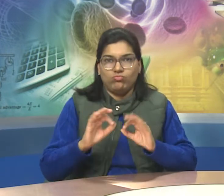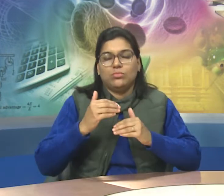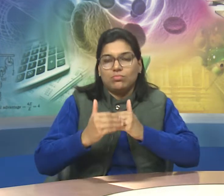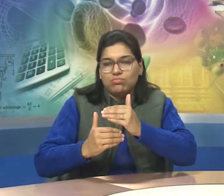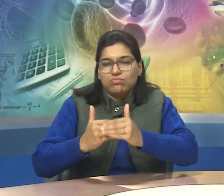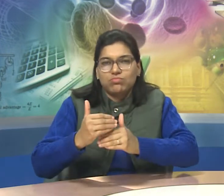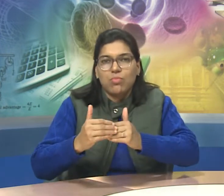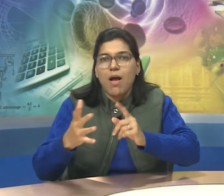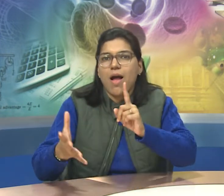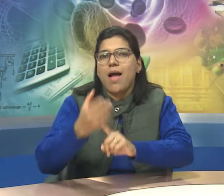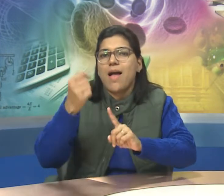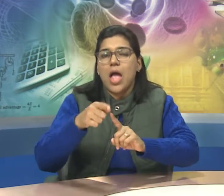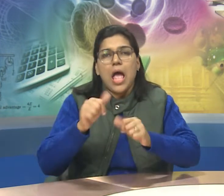haunt a person,